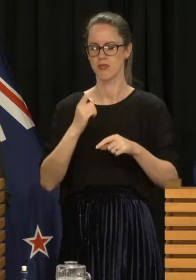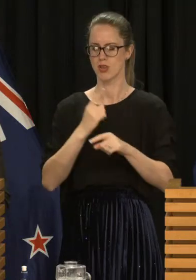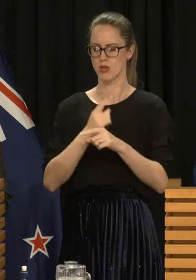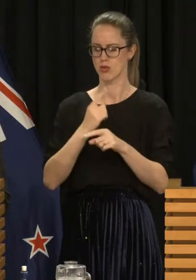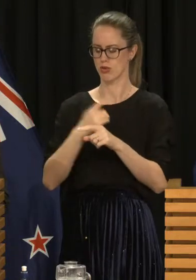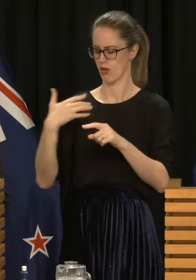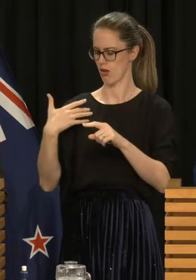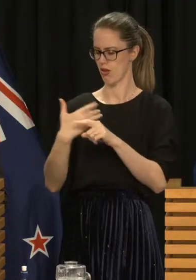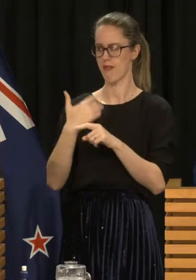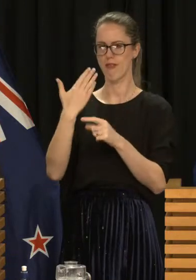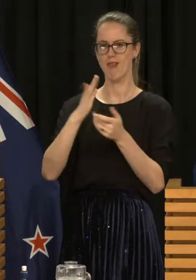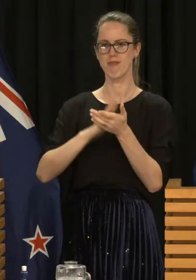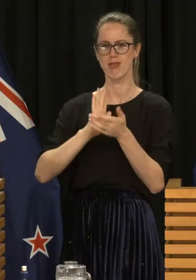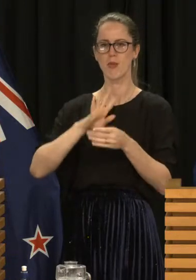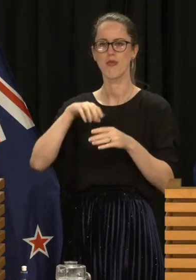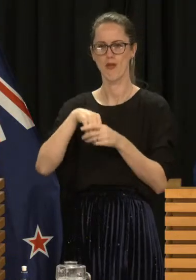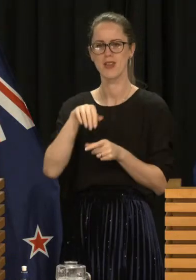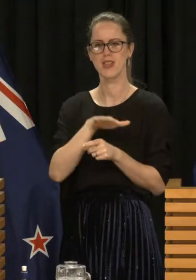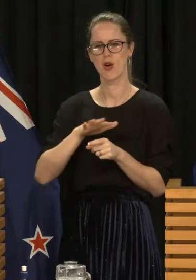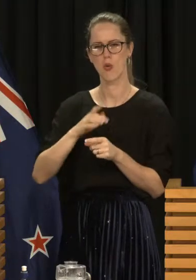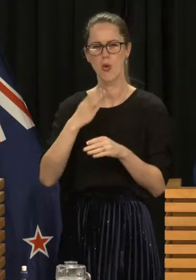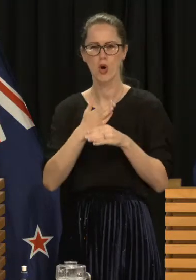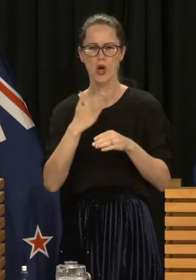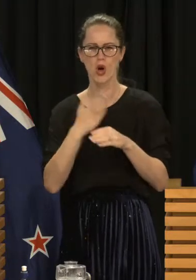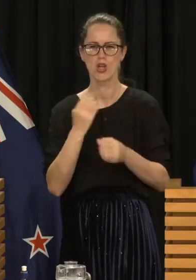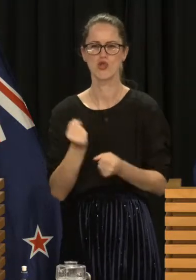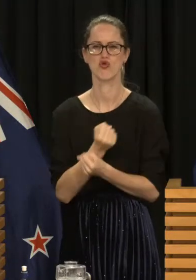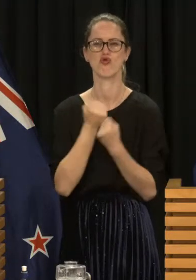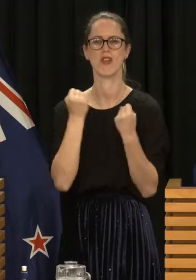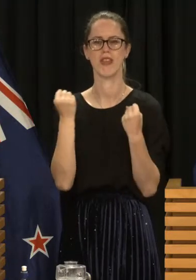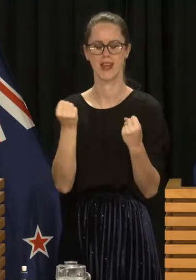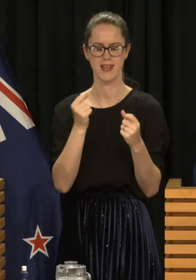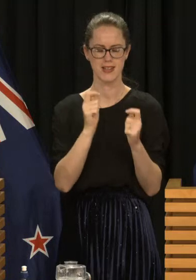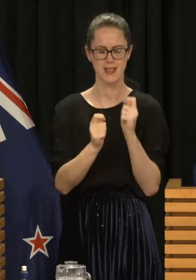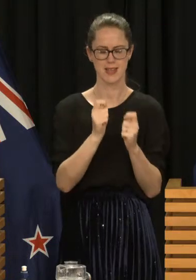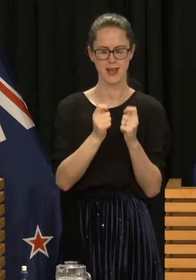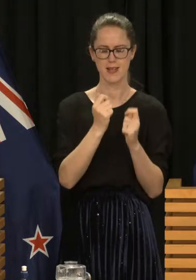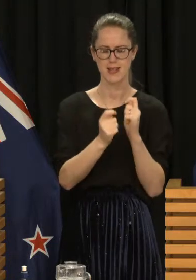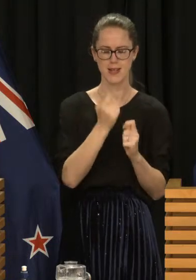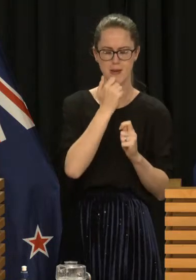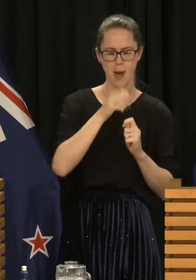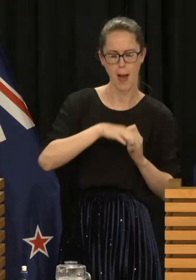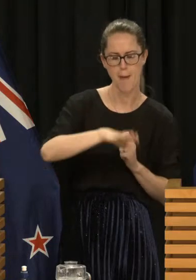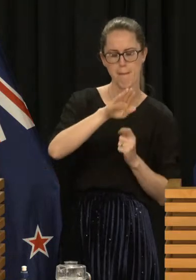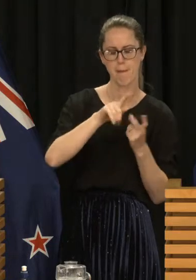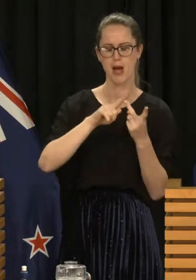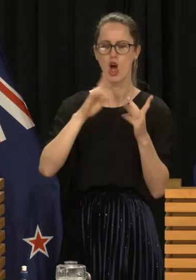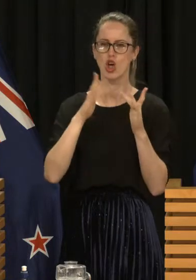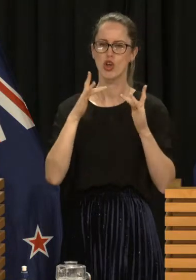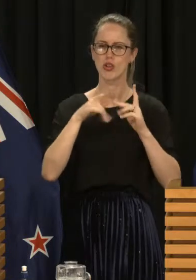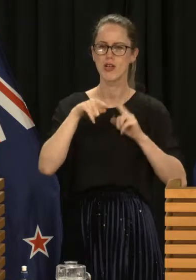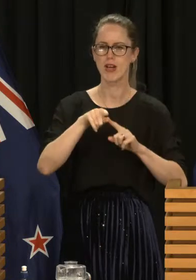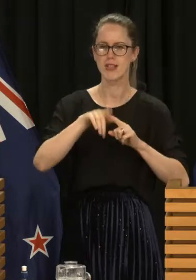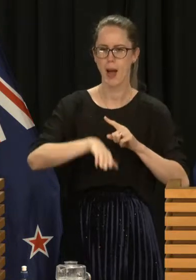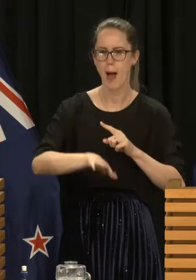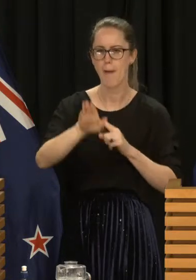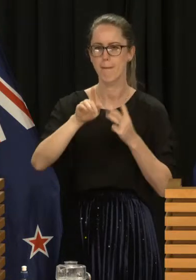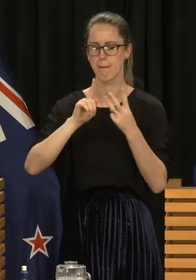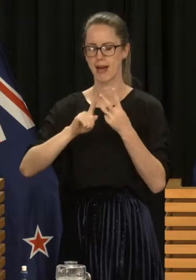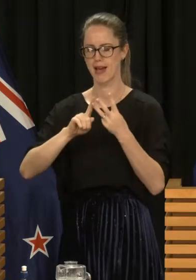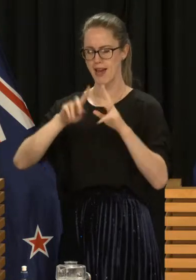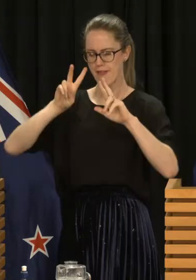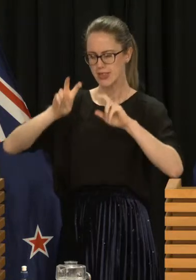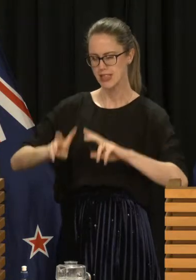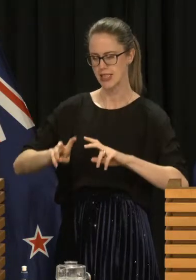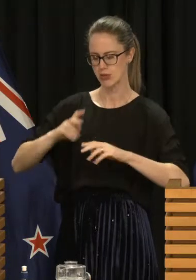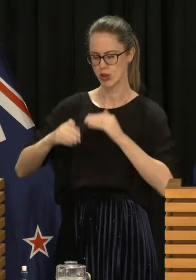that I've been working in this area, we've been working on strengthening our testing, our contact tracing, our case investigation